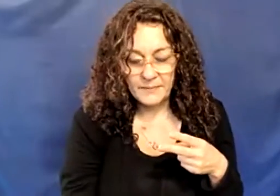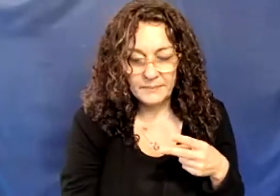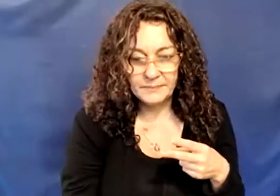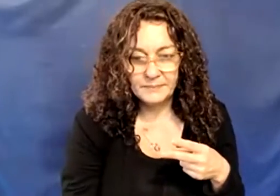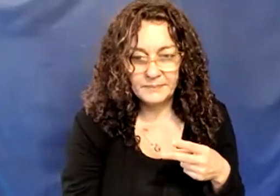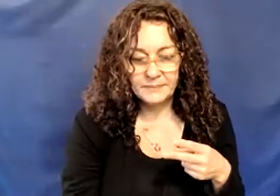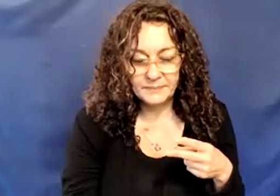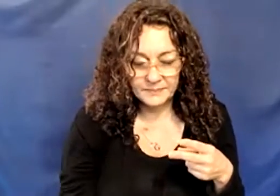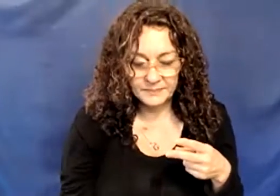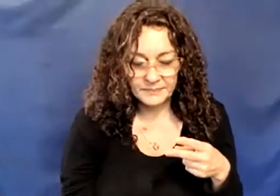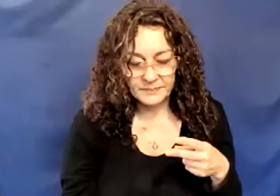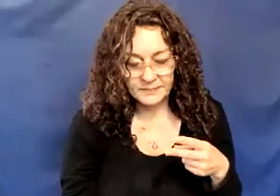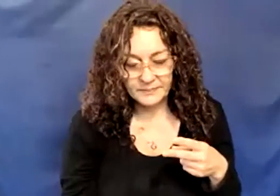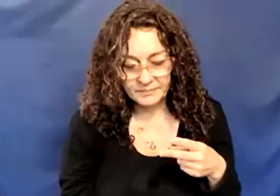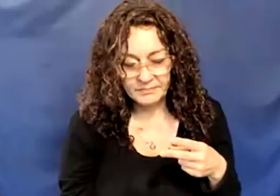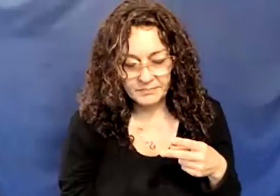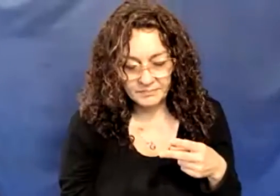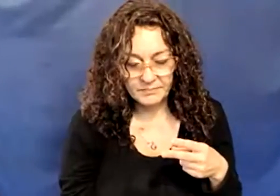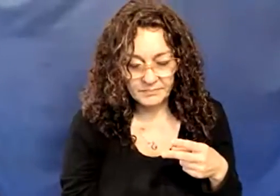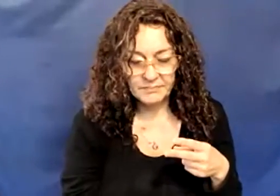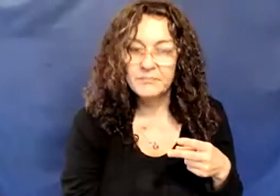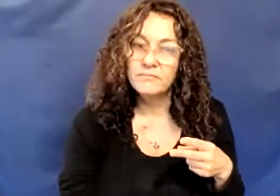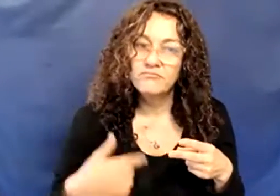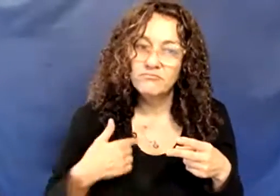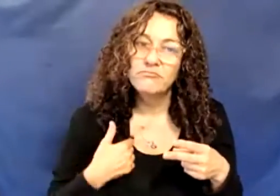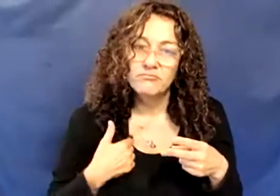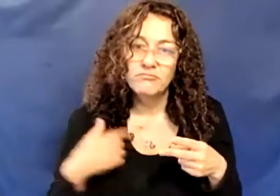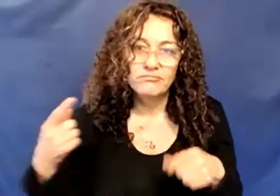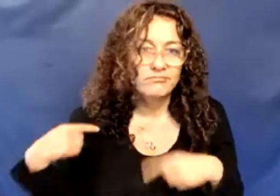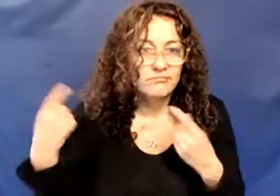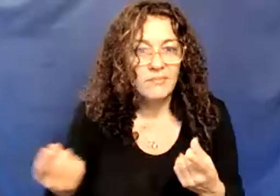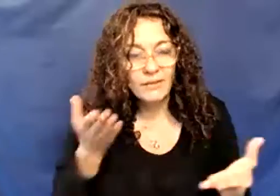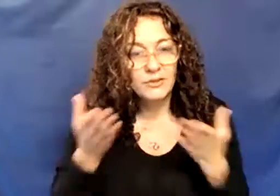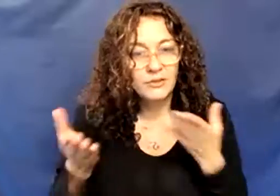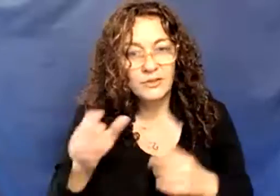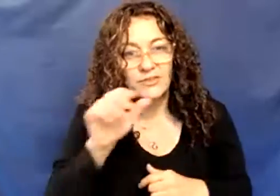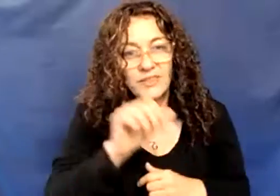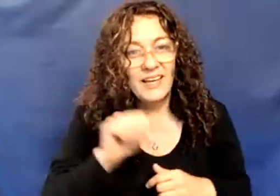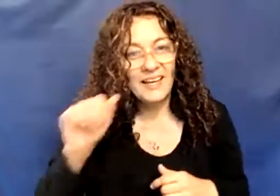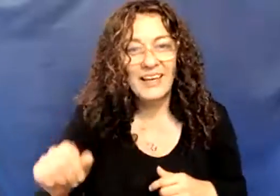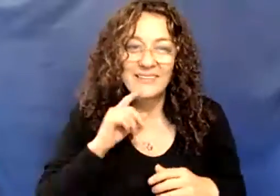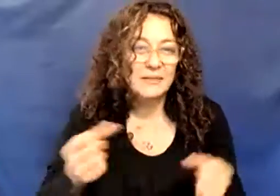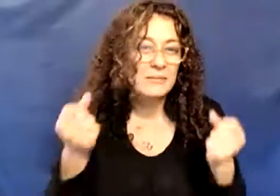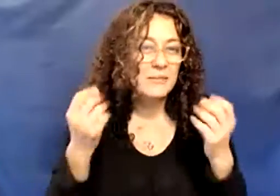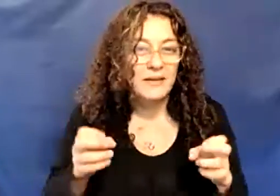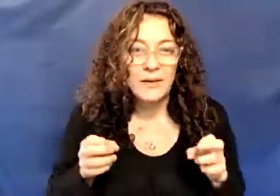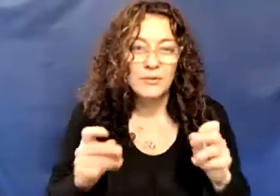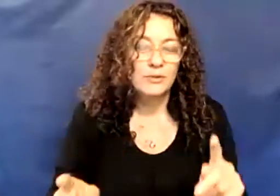serve Alcoholics Anonymous in many leadership capacities. Concept 9 talks